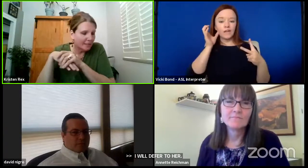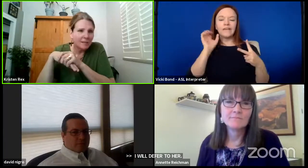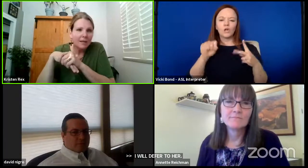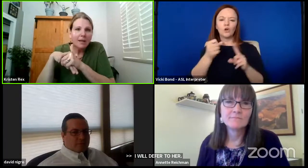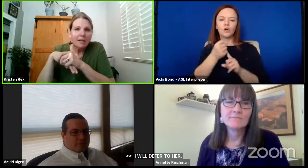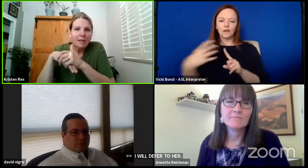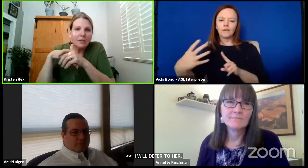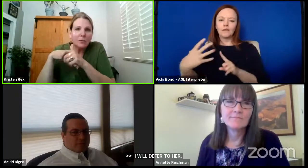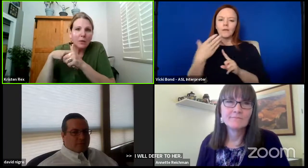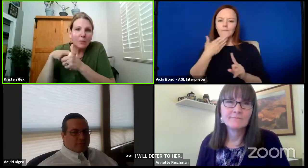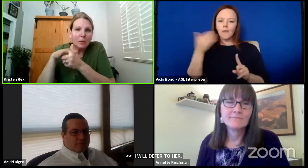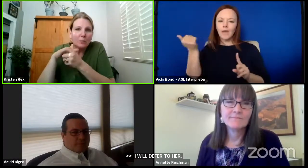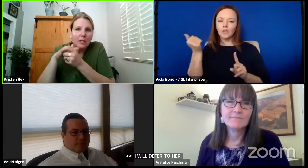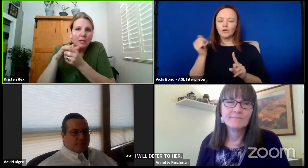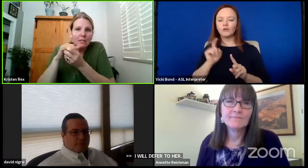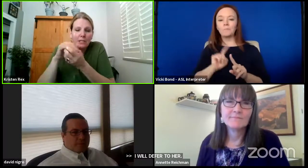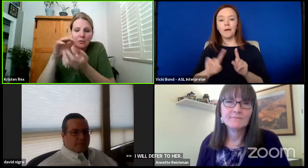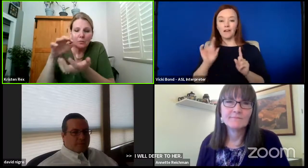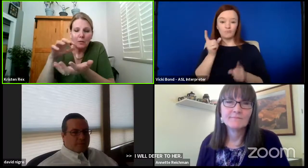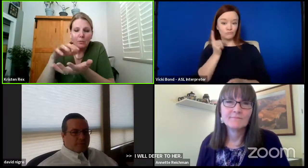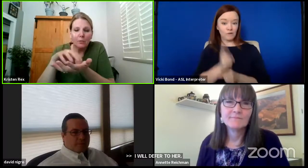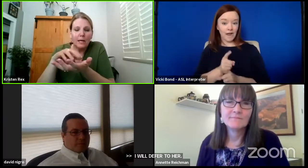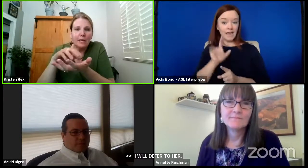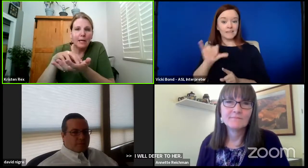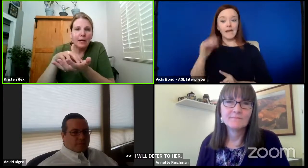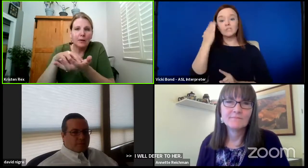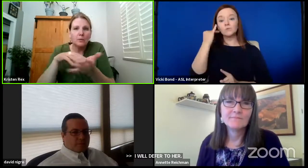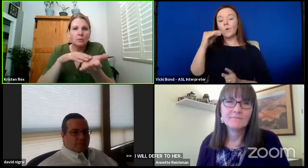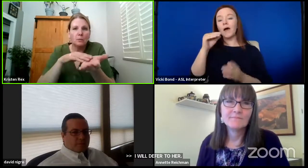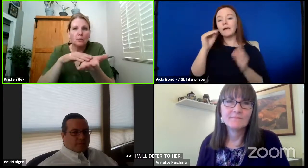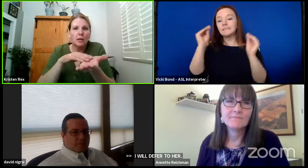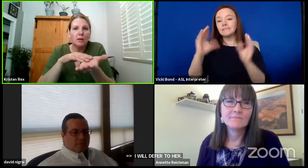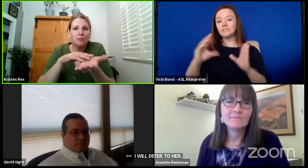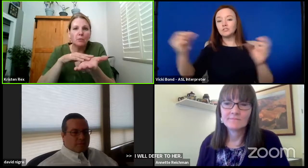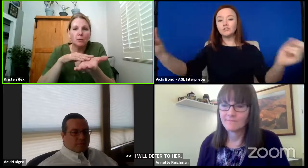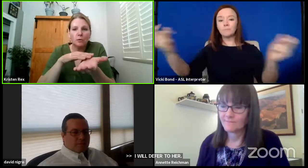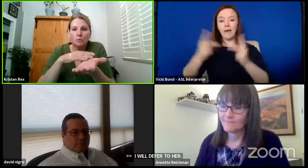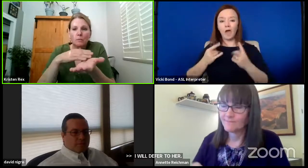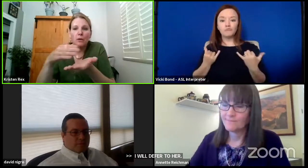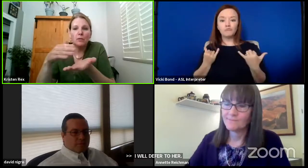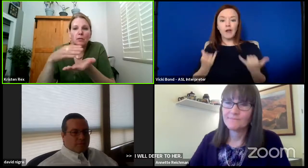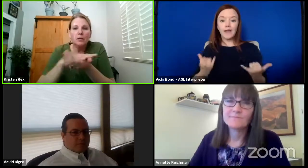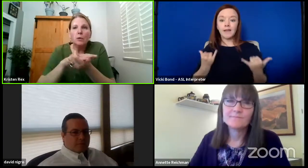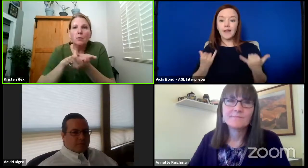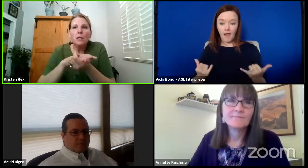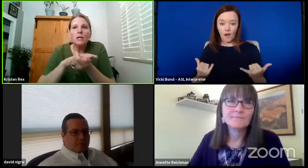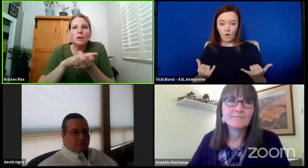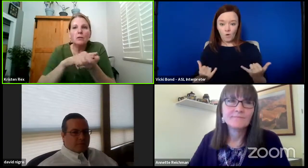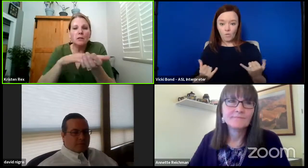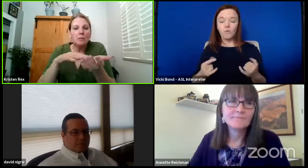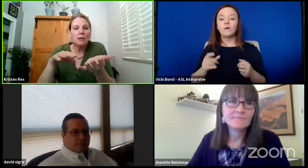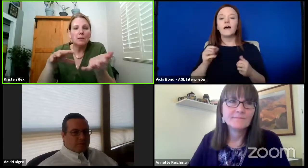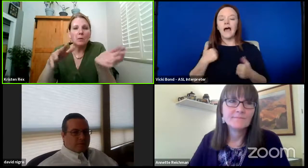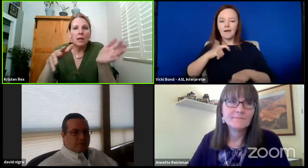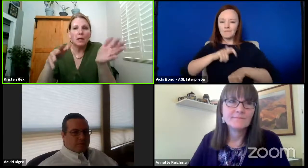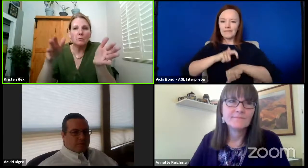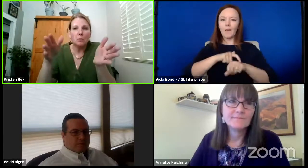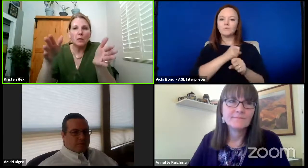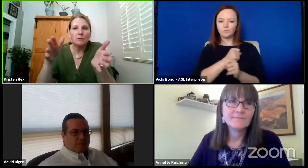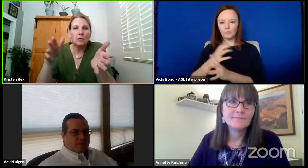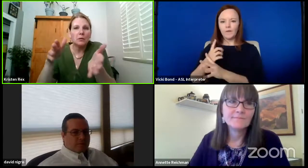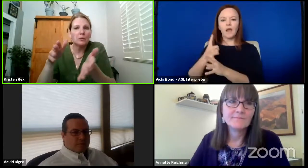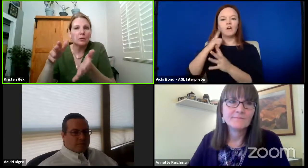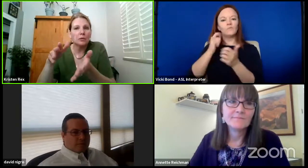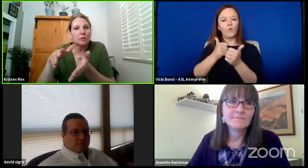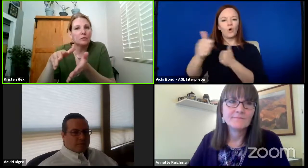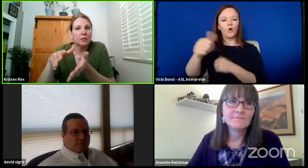But yes, that is why we're bringing our teachers back right now to prepare for remote. We know that there may be waves where